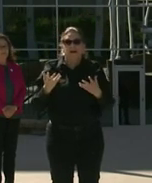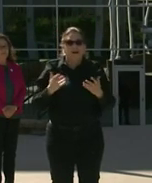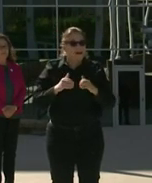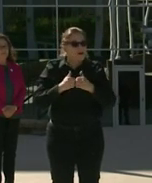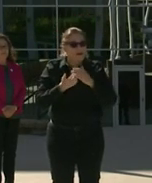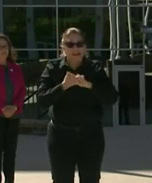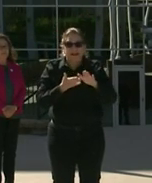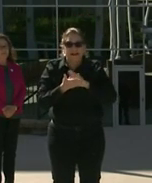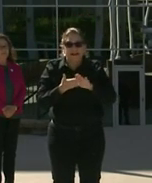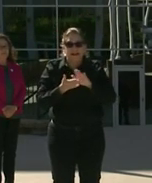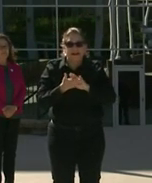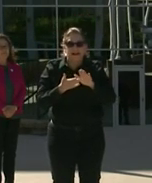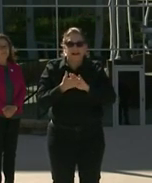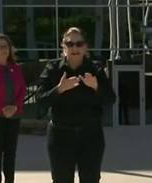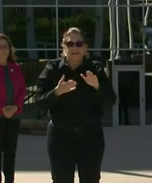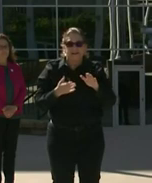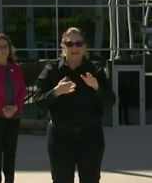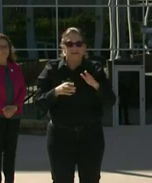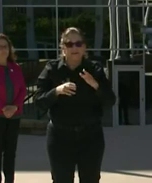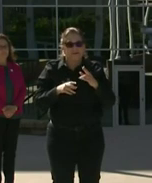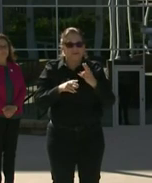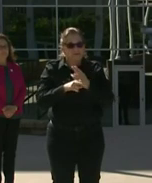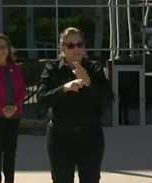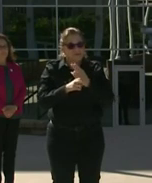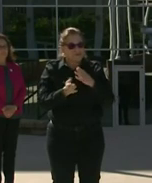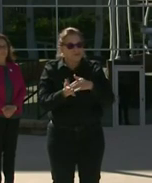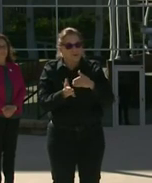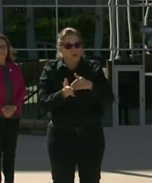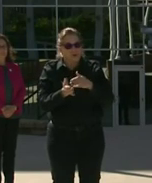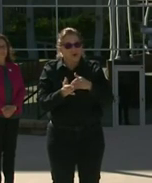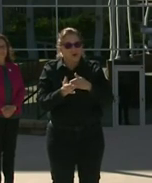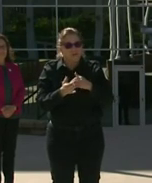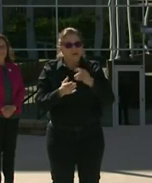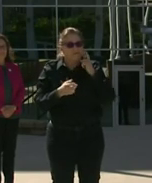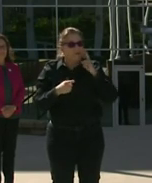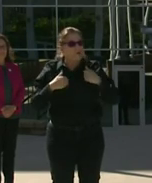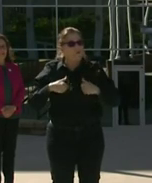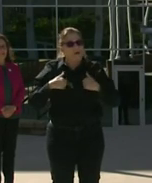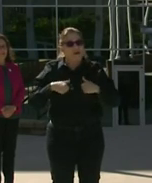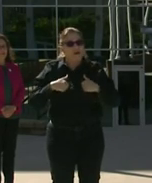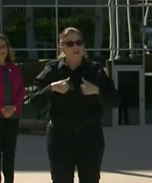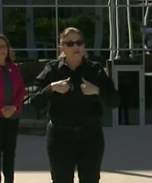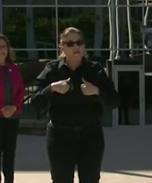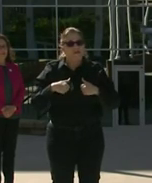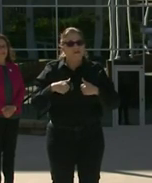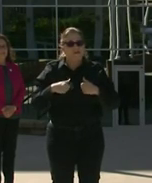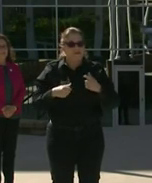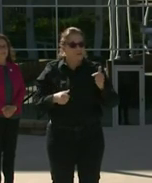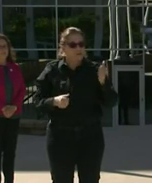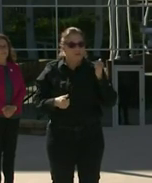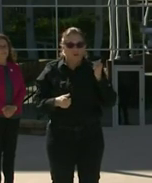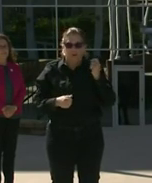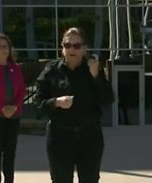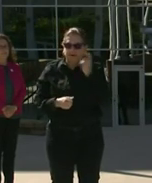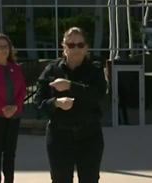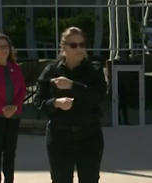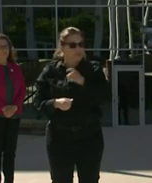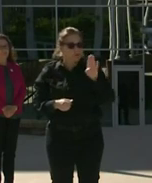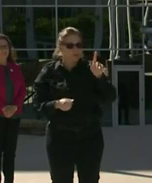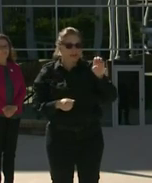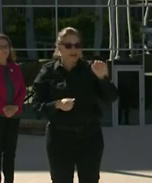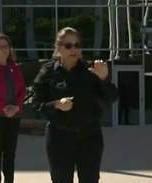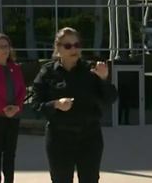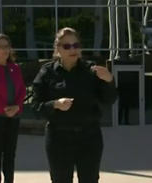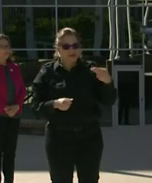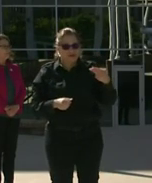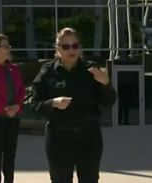bathe with. He won't give them bleach or anything like that. The correctional officers also complained that the administrative area is cleaned professionally daily, but